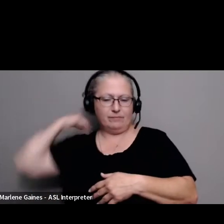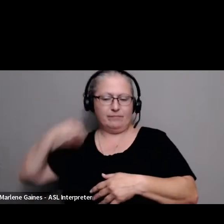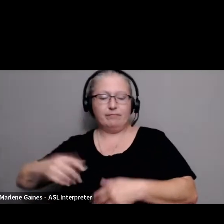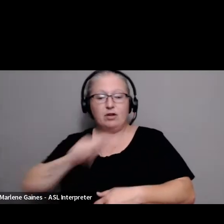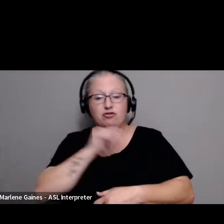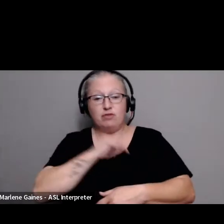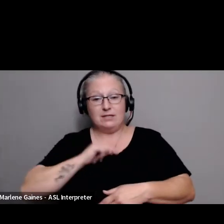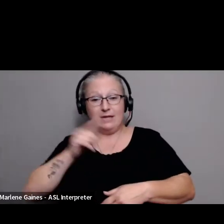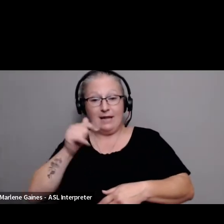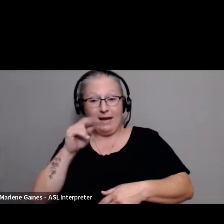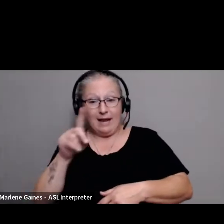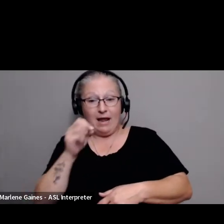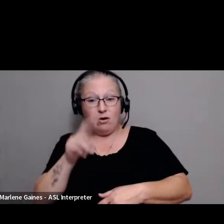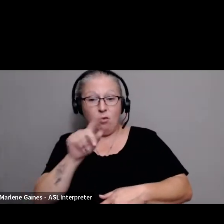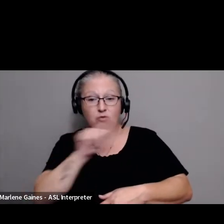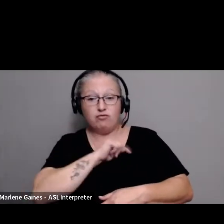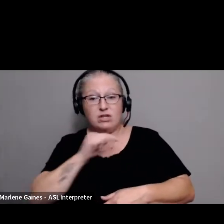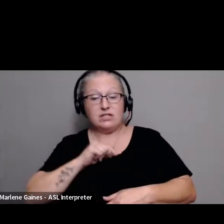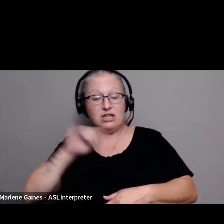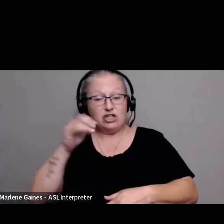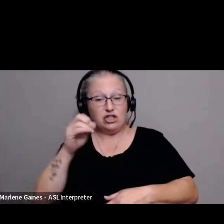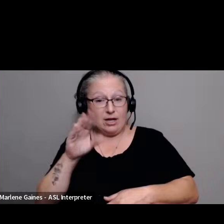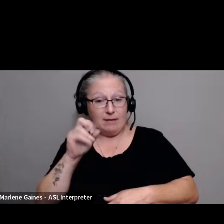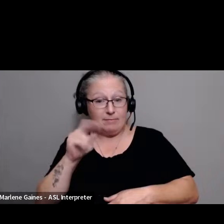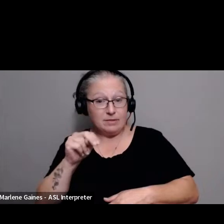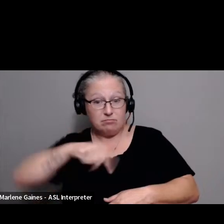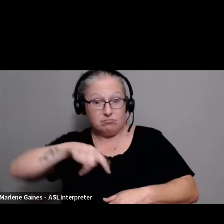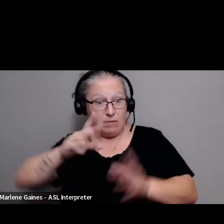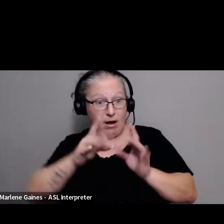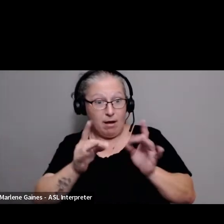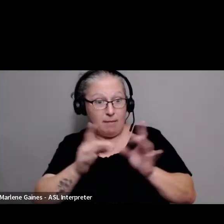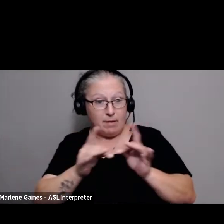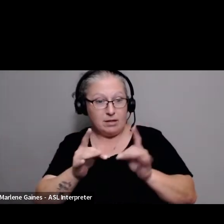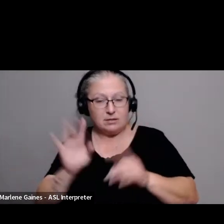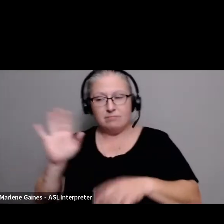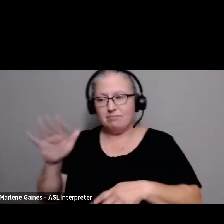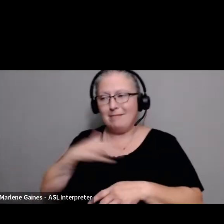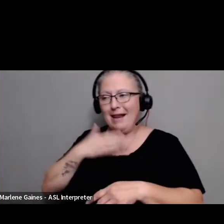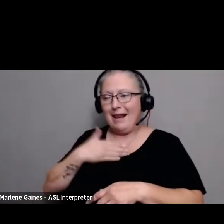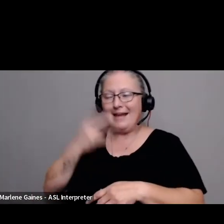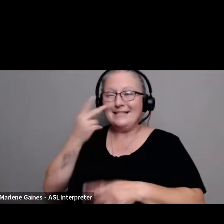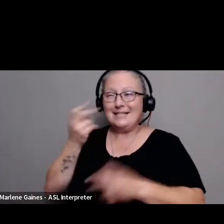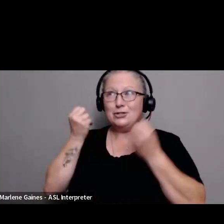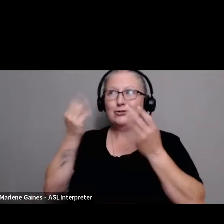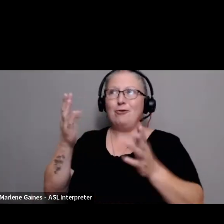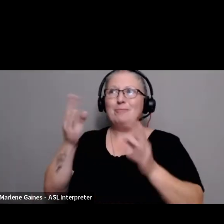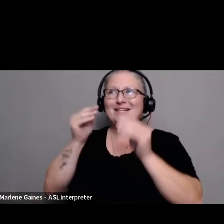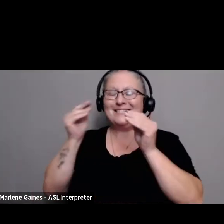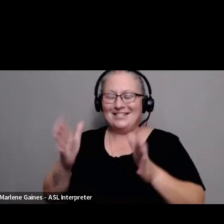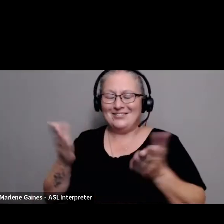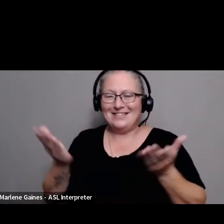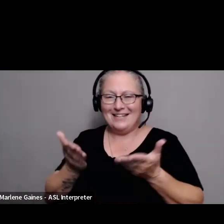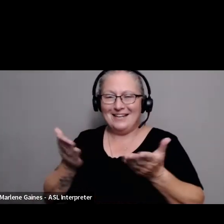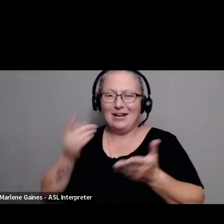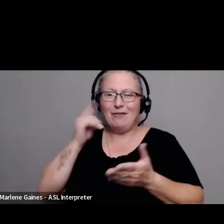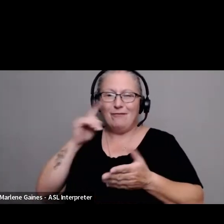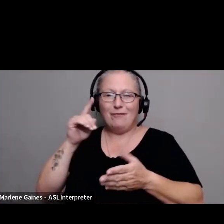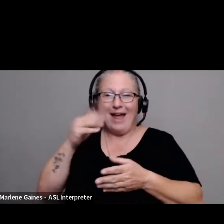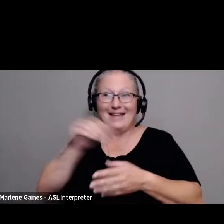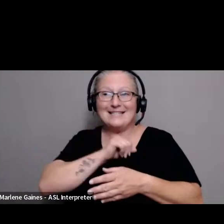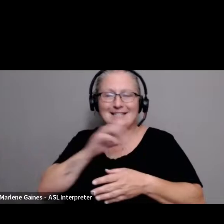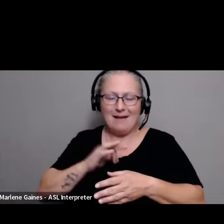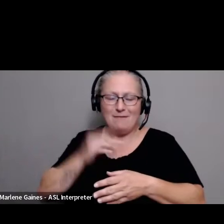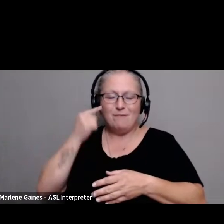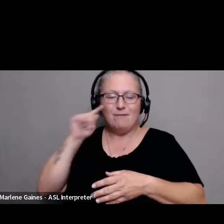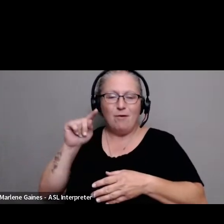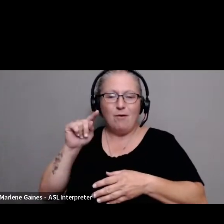Trustee Lander, Trustee Jacobson, any comments? Just, I'm glad to see so many teachers here and staff here